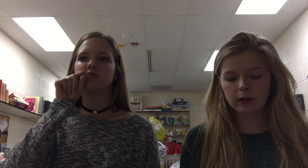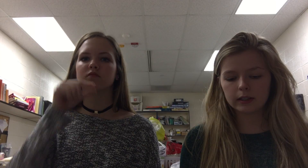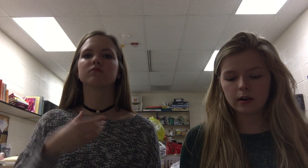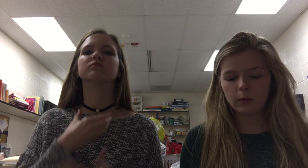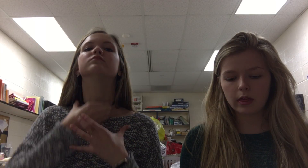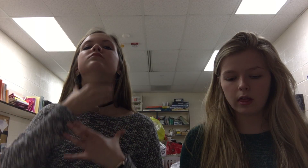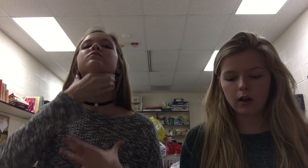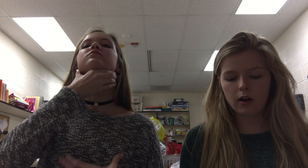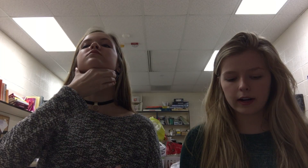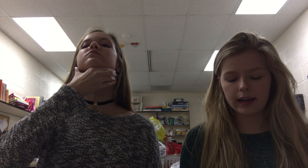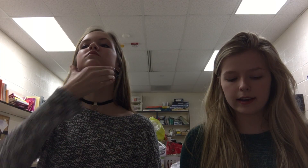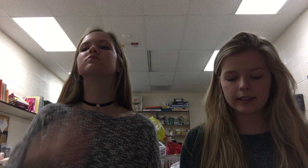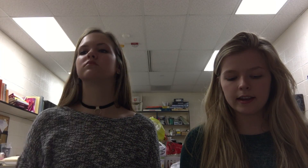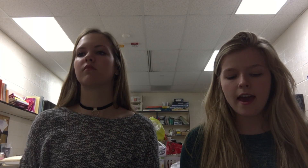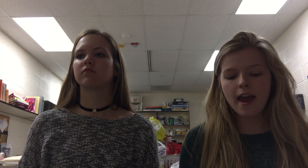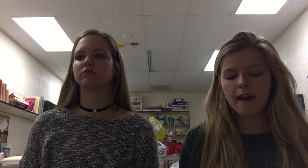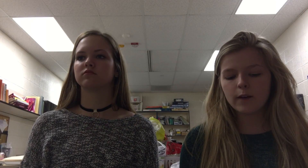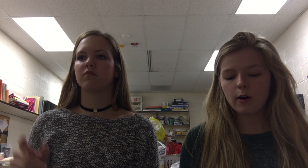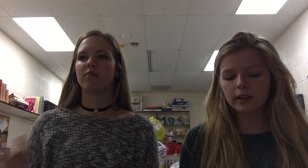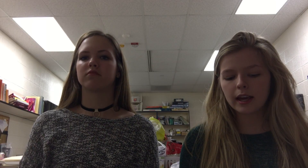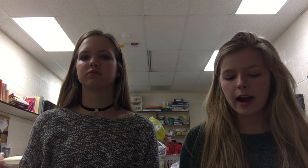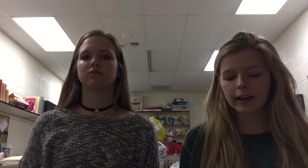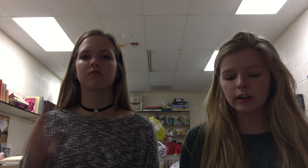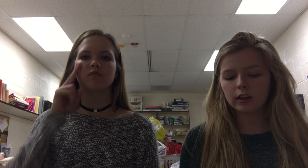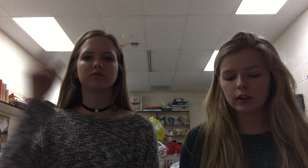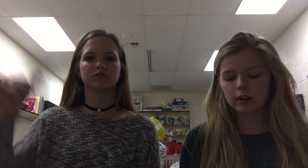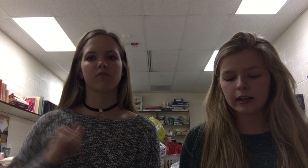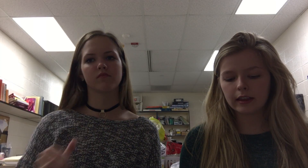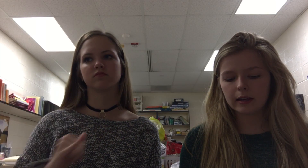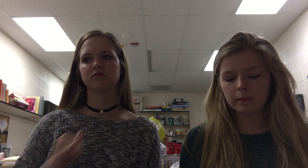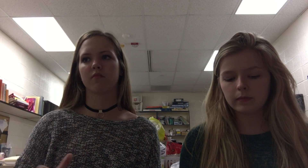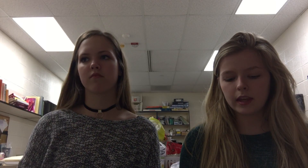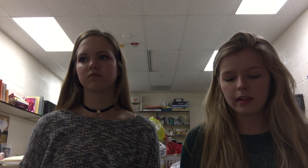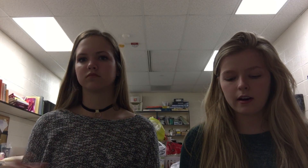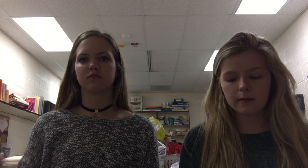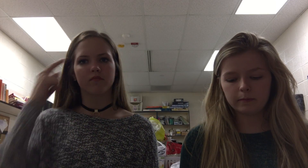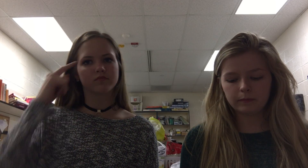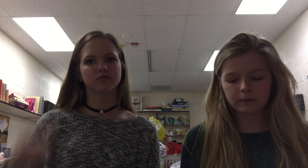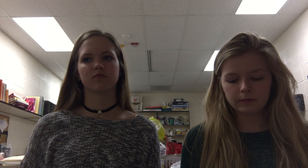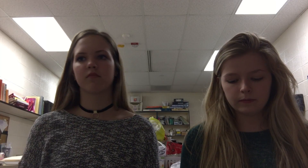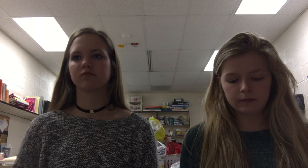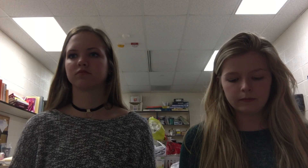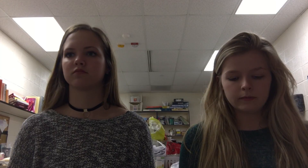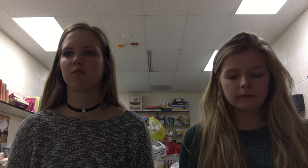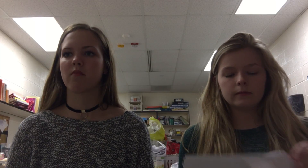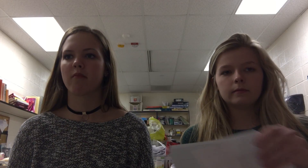white birds with long necks. If only I could look like them, he thought.